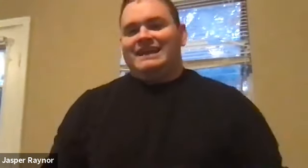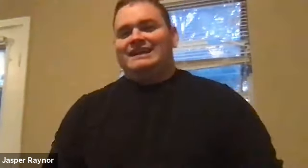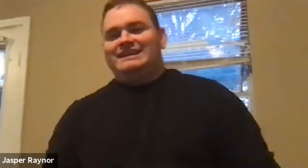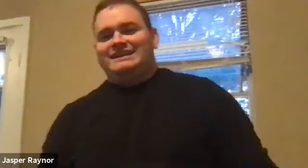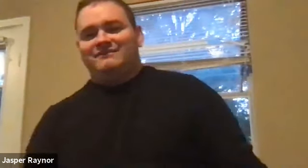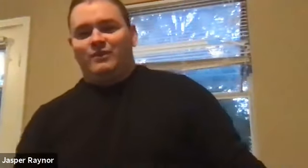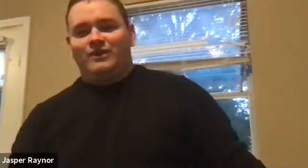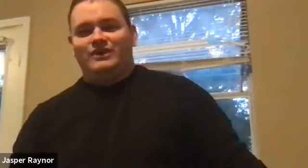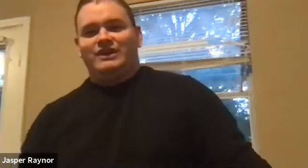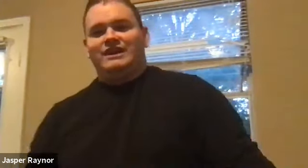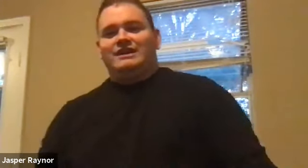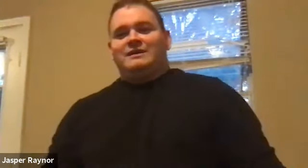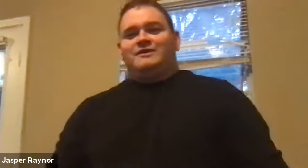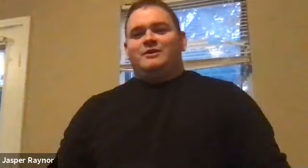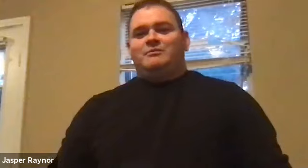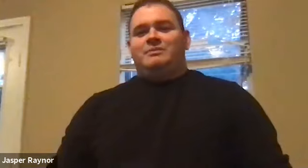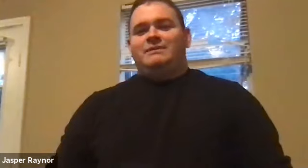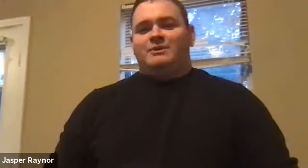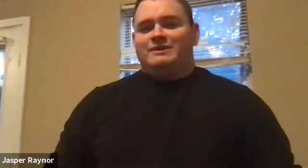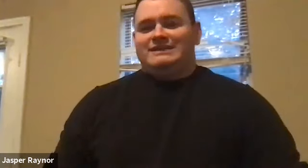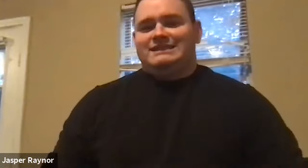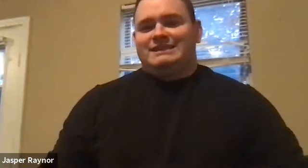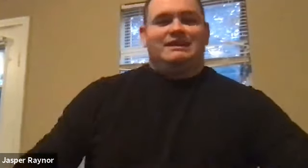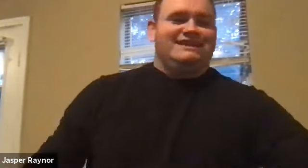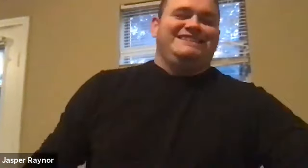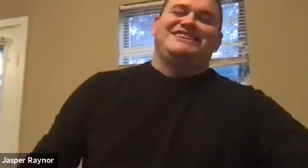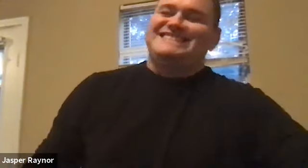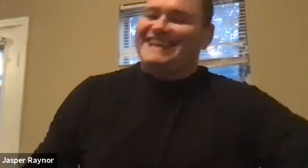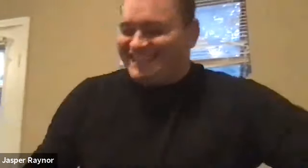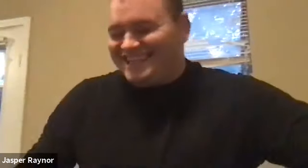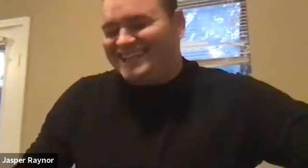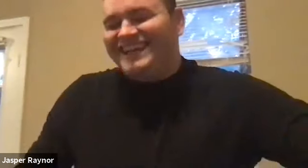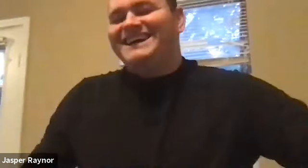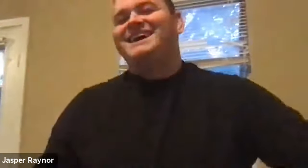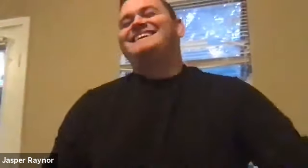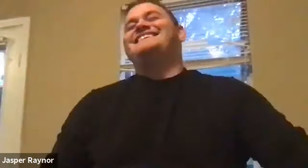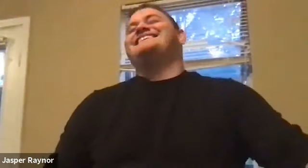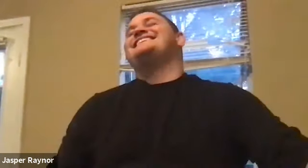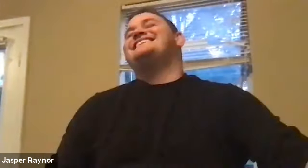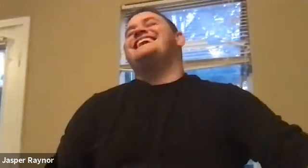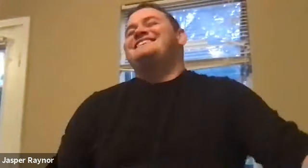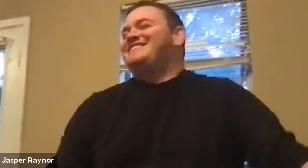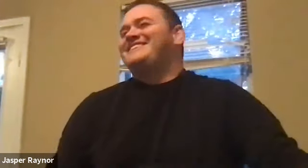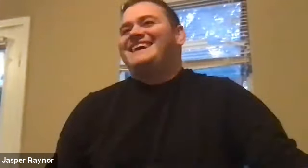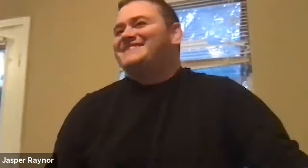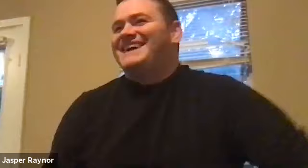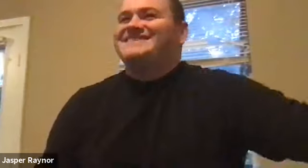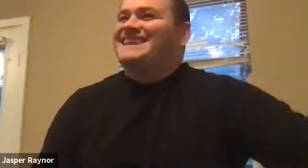And for people, it's a completely different. I don't know why I'm laughing at this